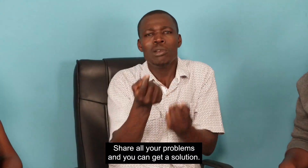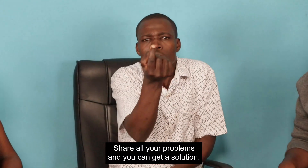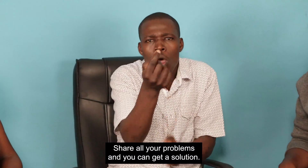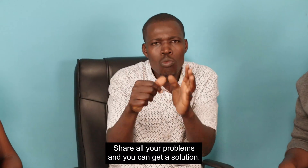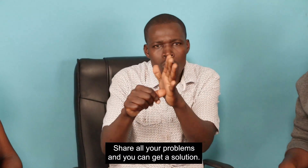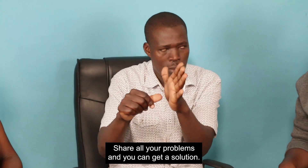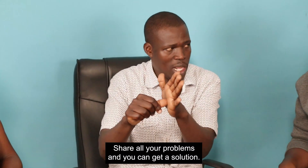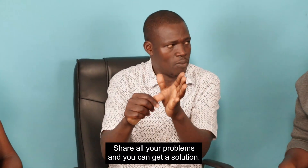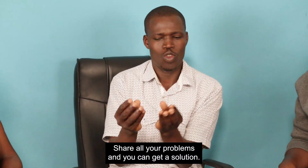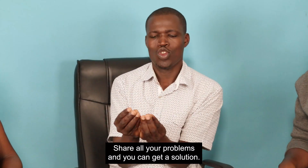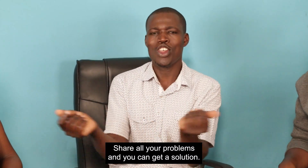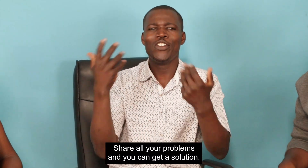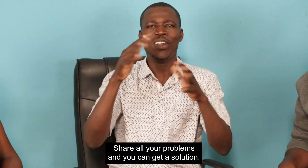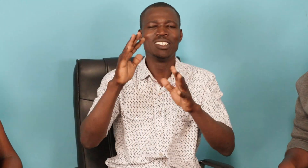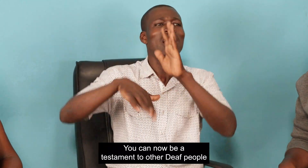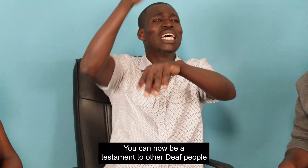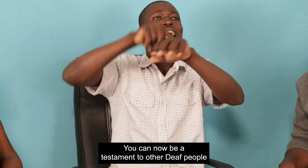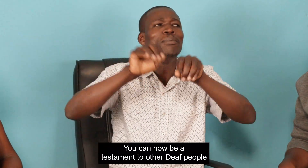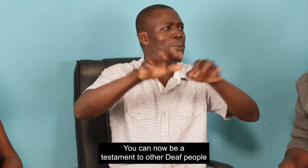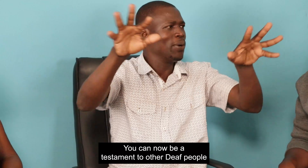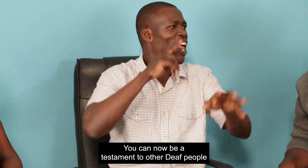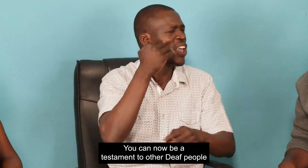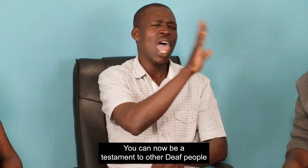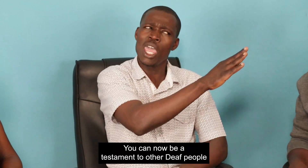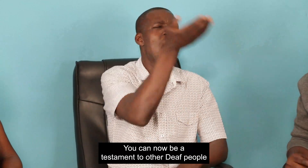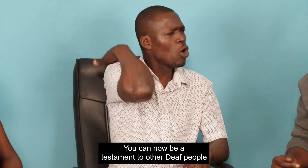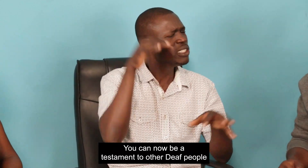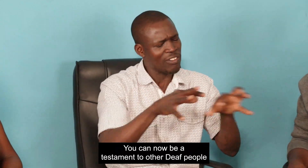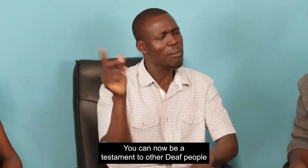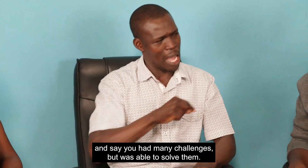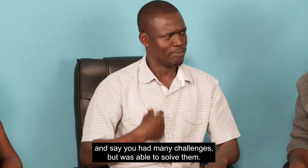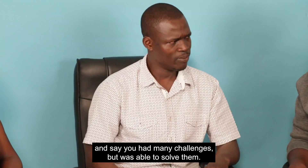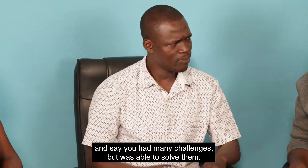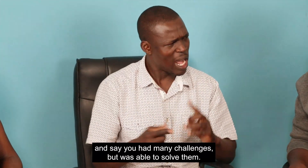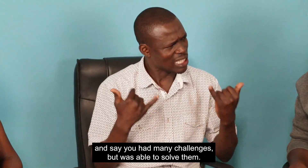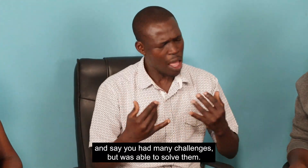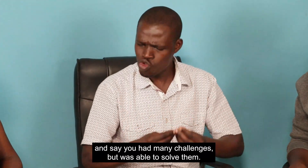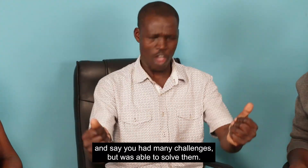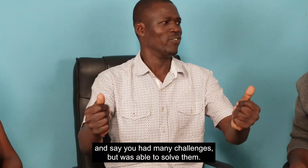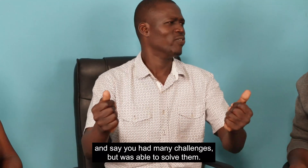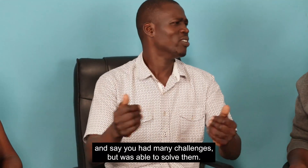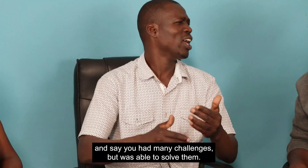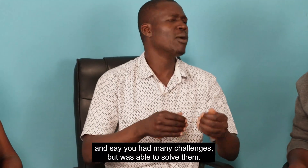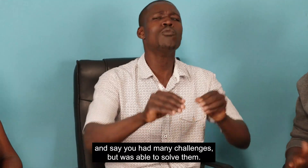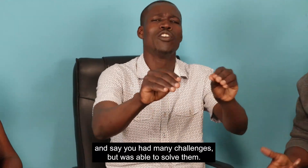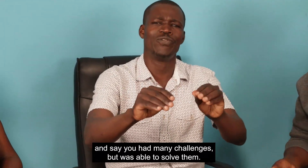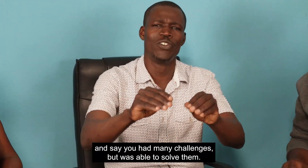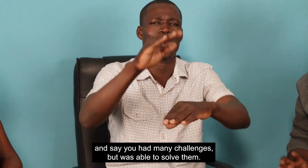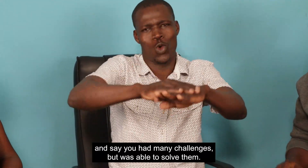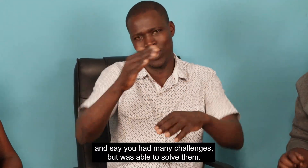Don't be shy. When you have a small problem, try to solve it so that next time it doesn't come out there. It can be